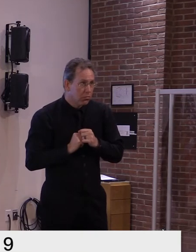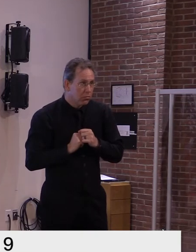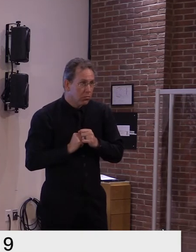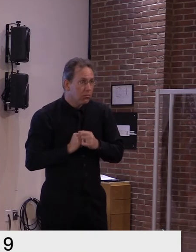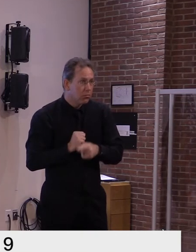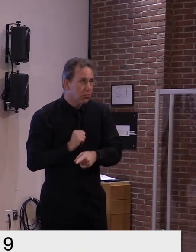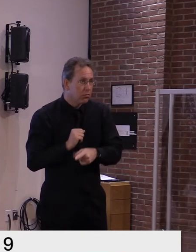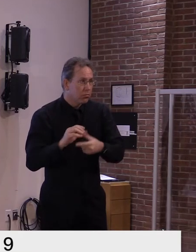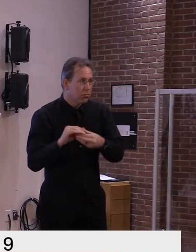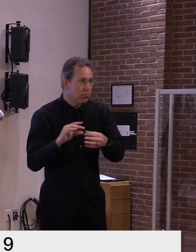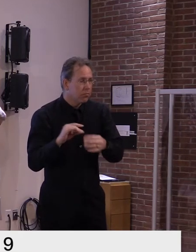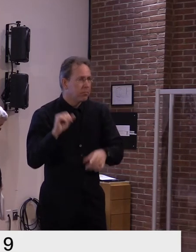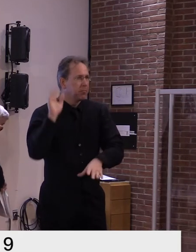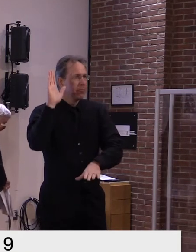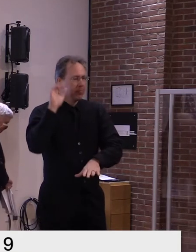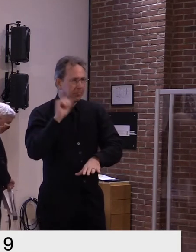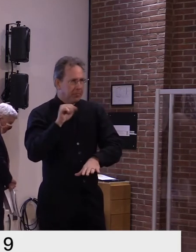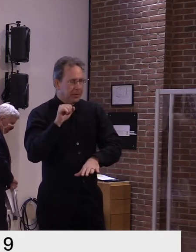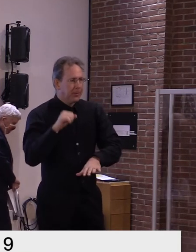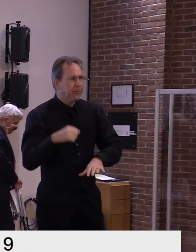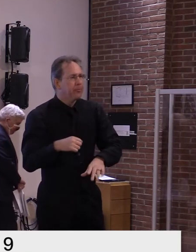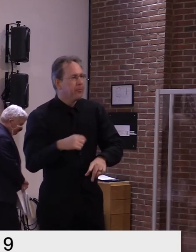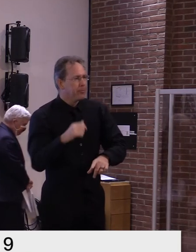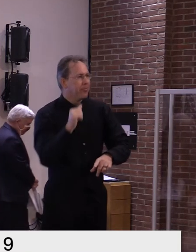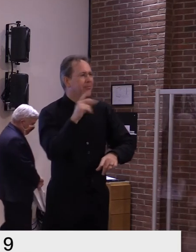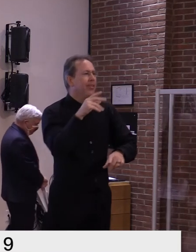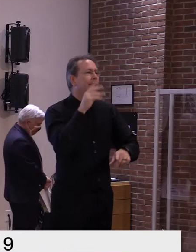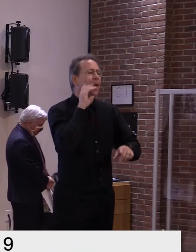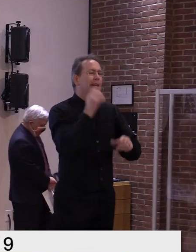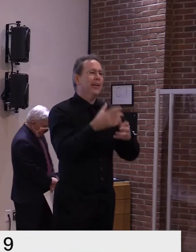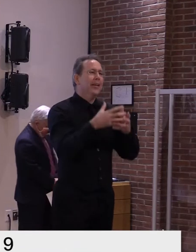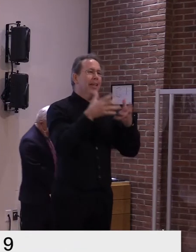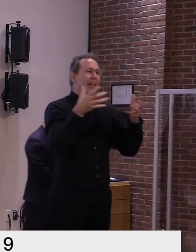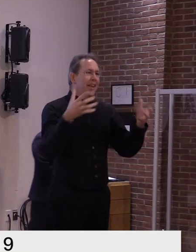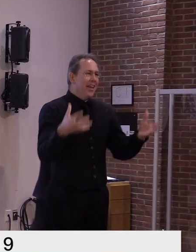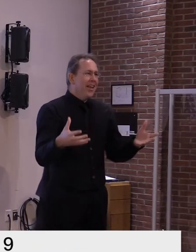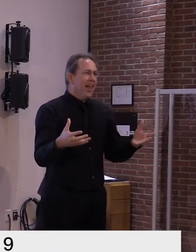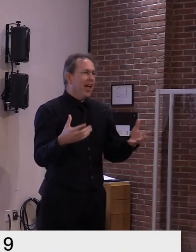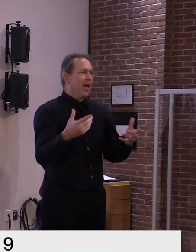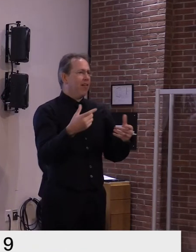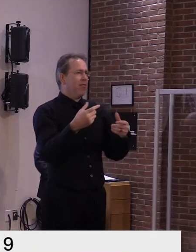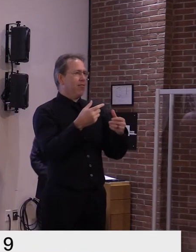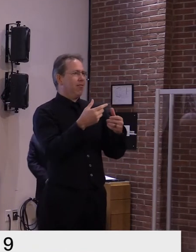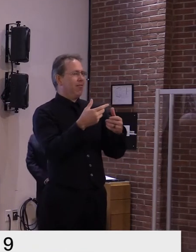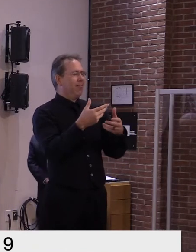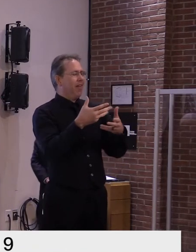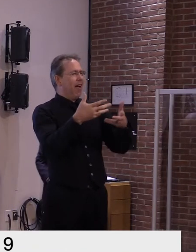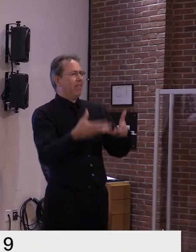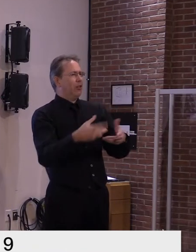Yeah, I think that there's a lot to unpack in that question in terms of the variety of things that people